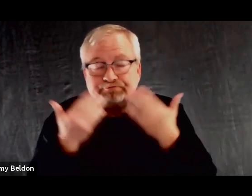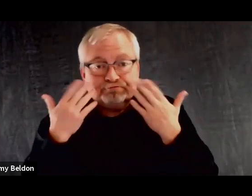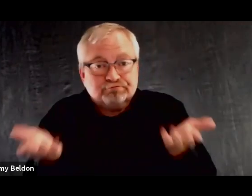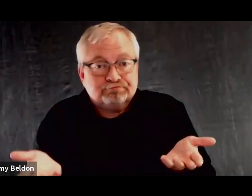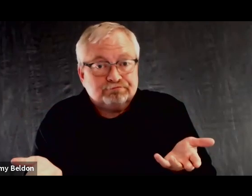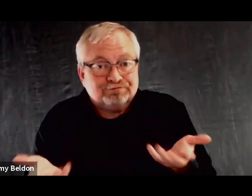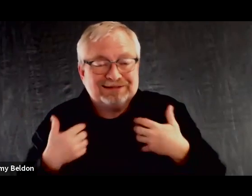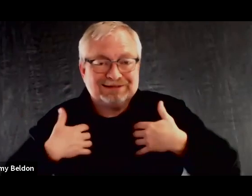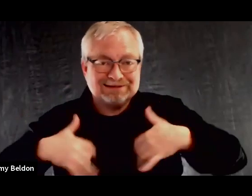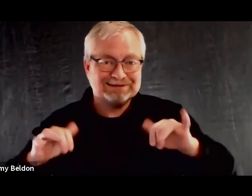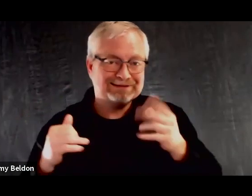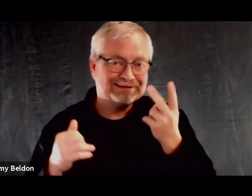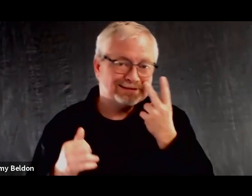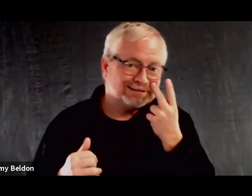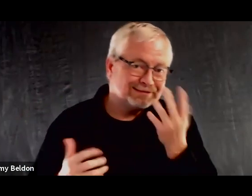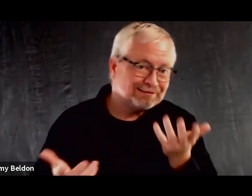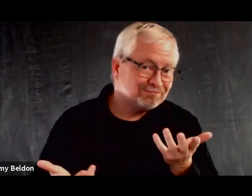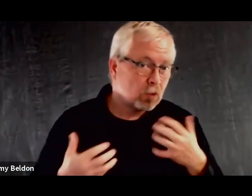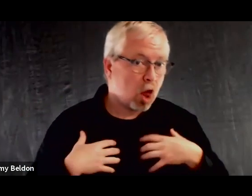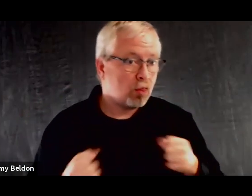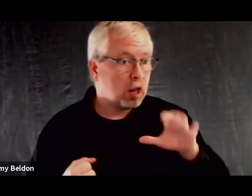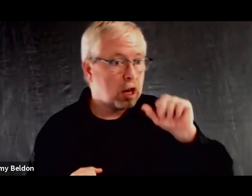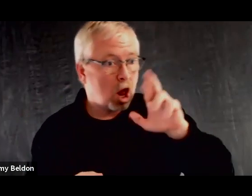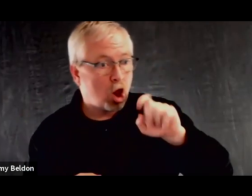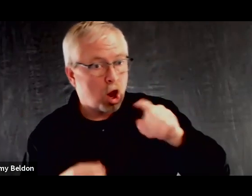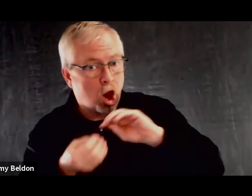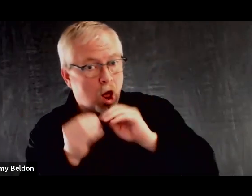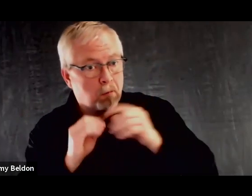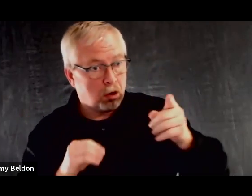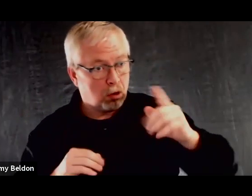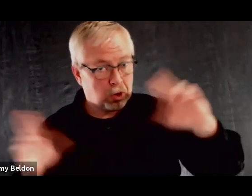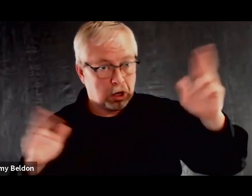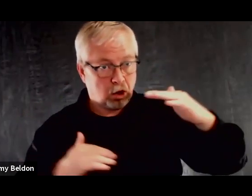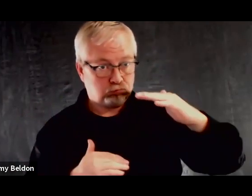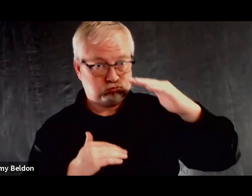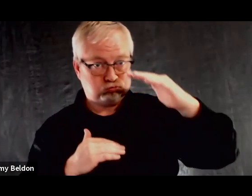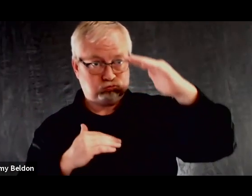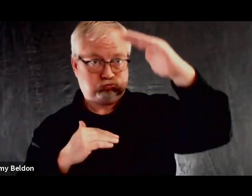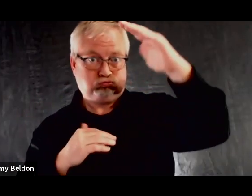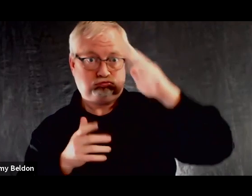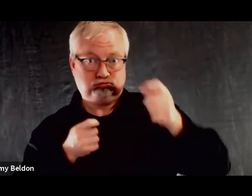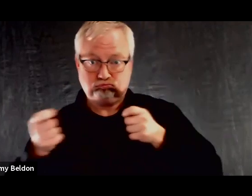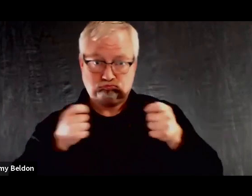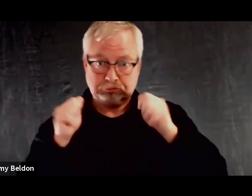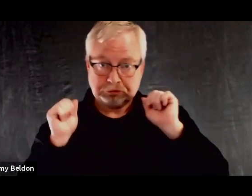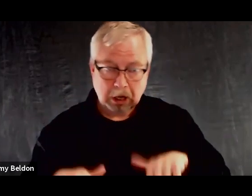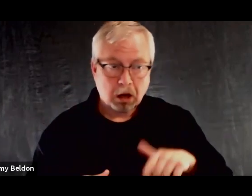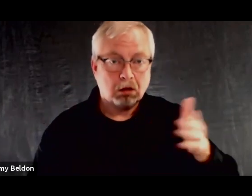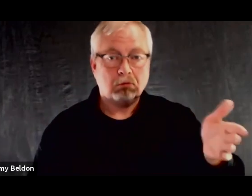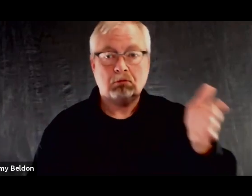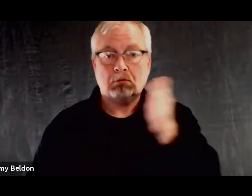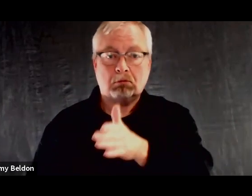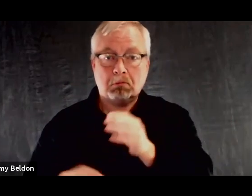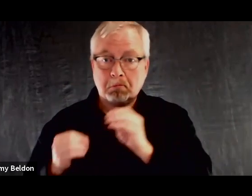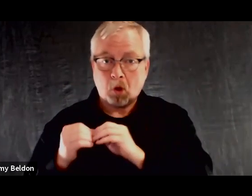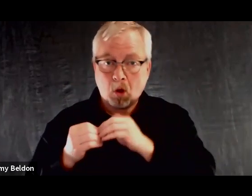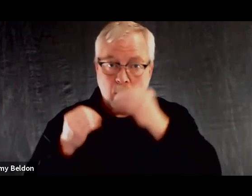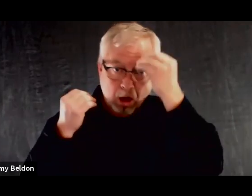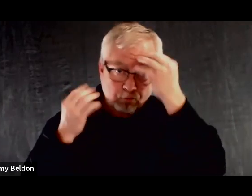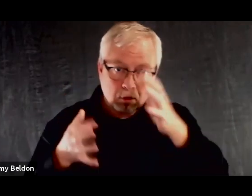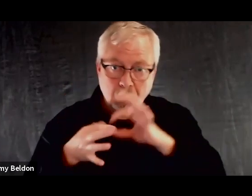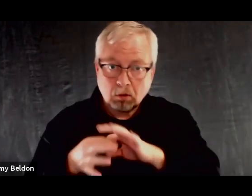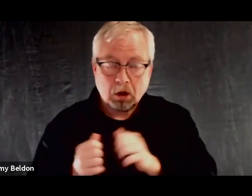happening to healthcare capacity, what's happening with, increased information about the virus itself. Some of these things that we're